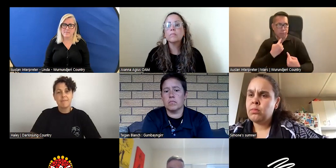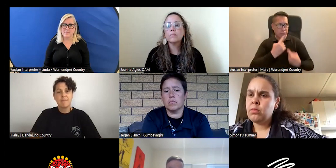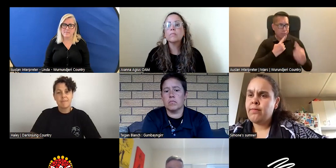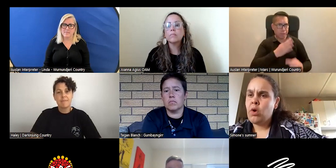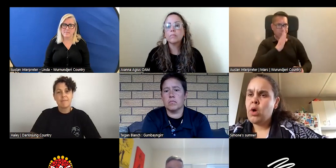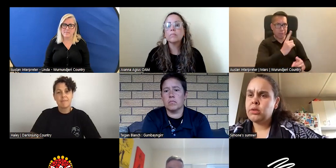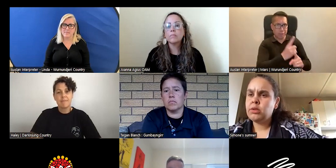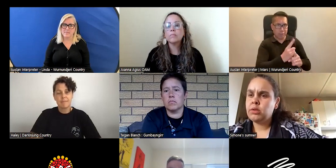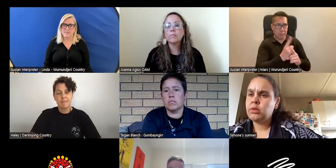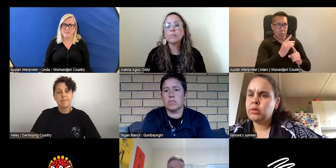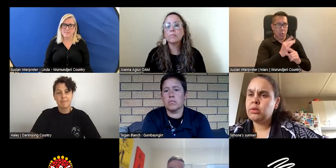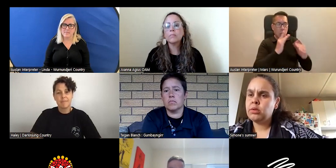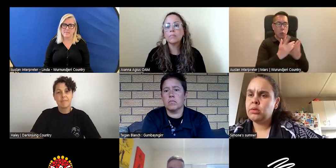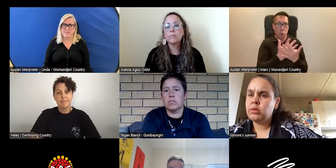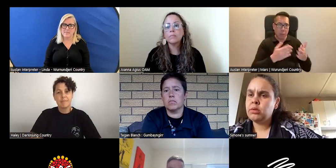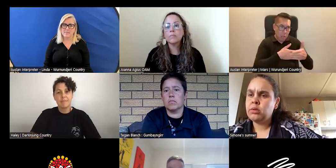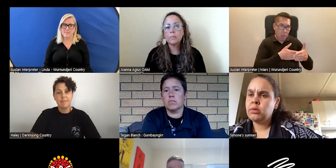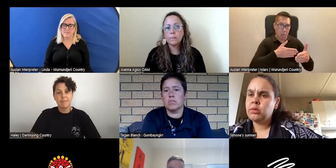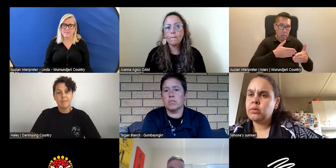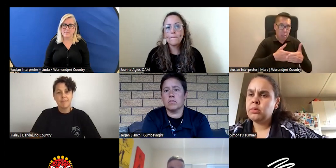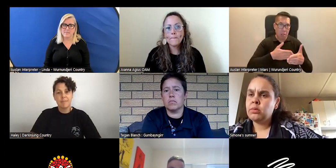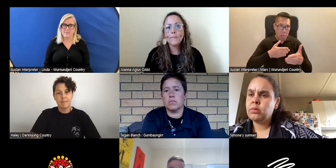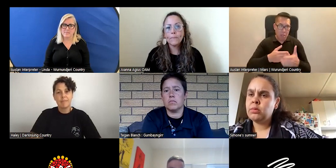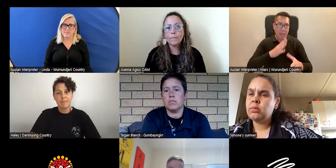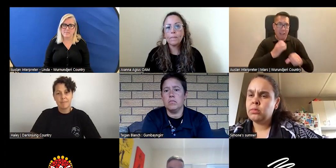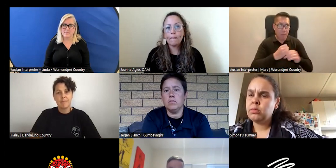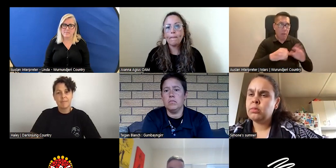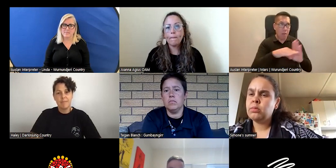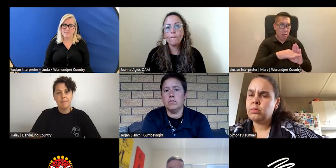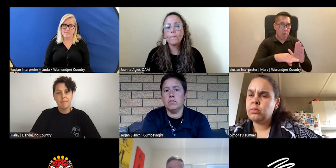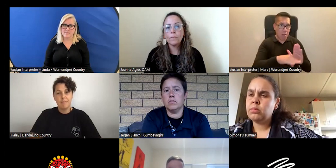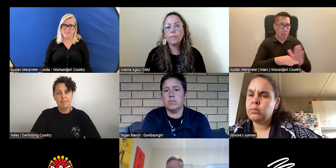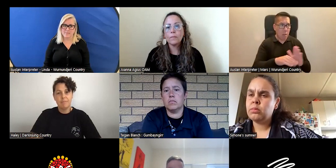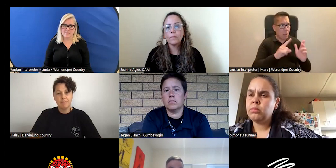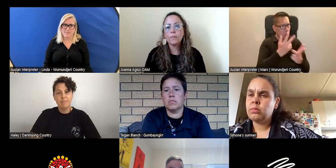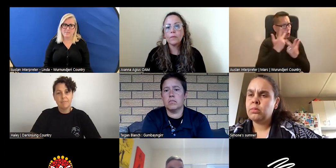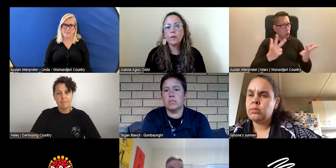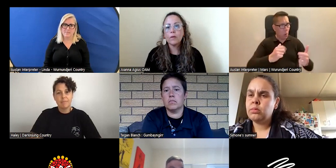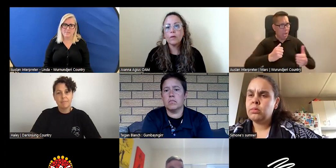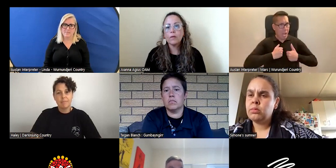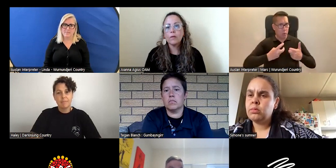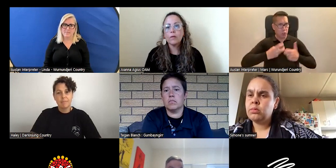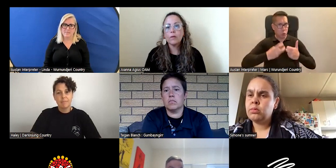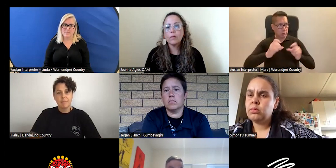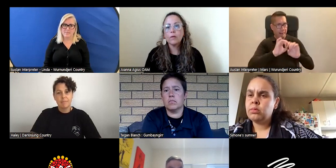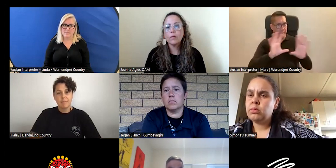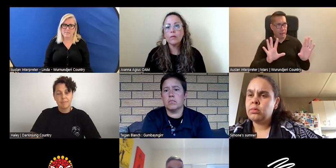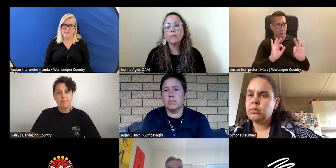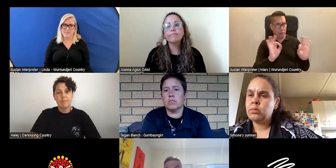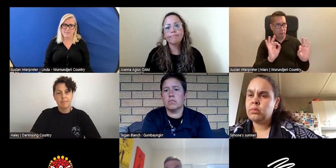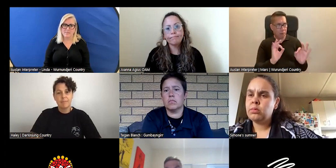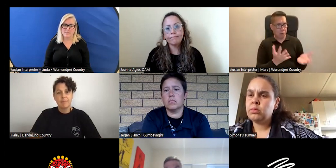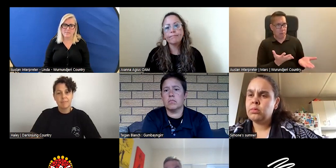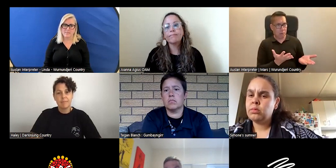much red tape, when I see bureaucracy not representing our issues in a clear and concise way,